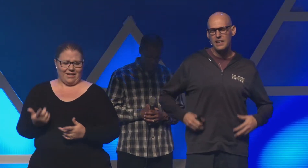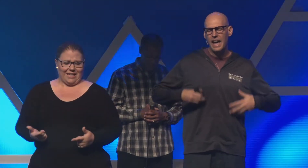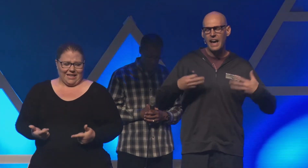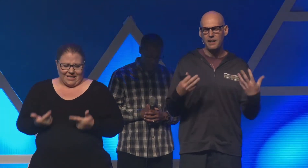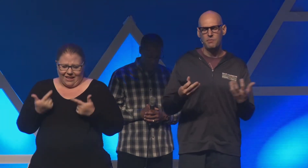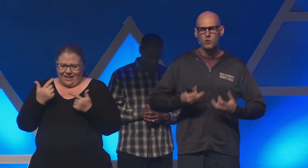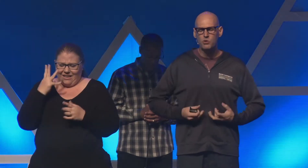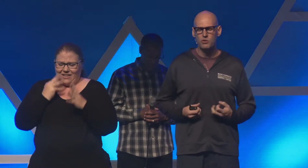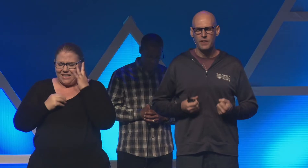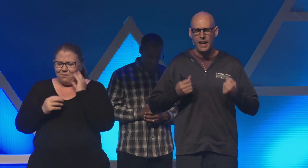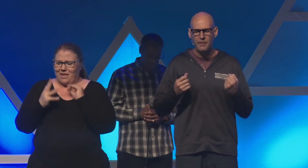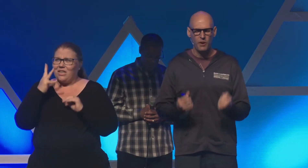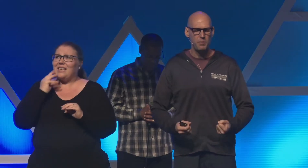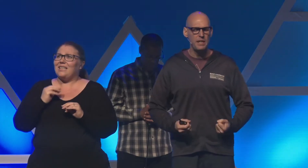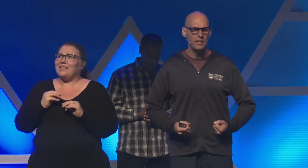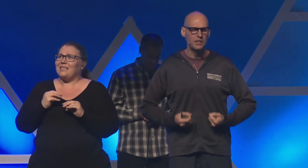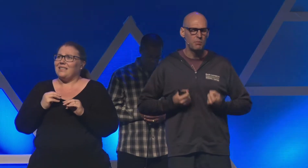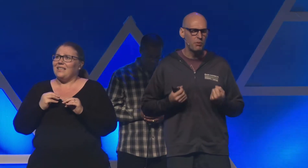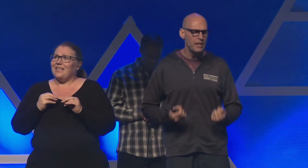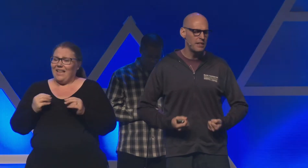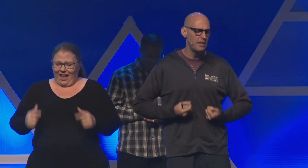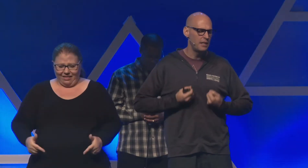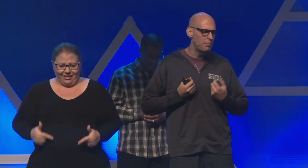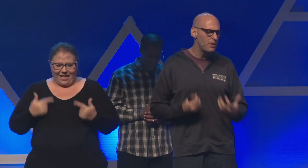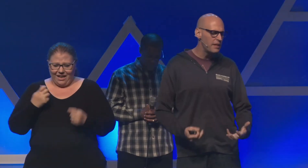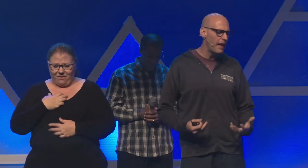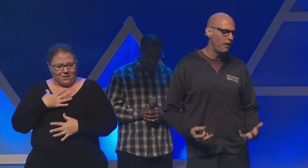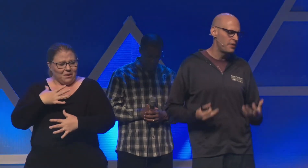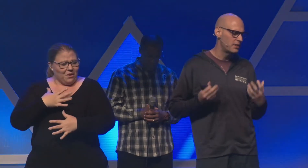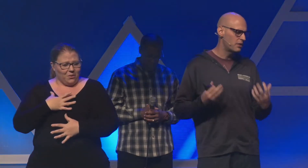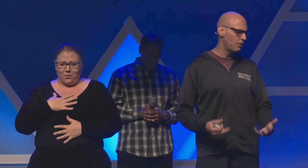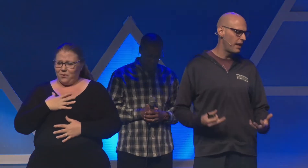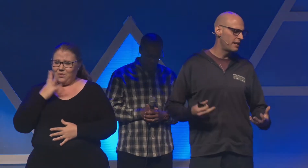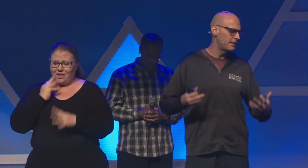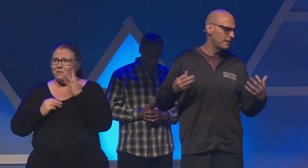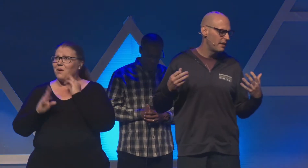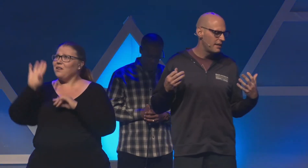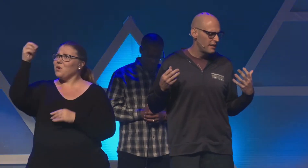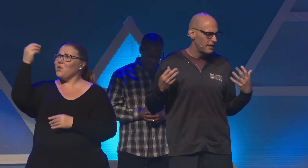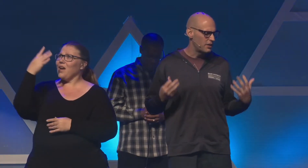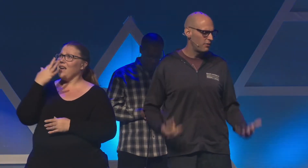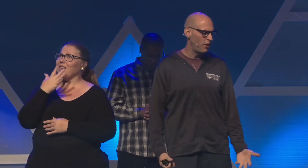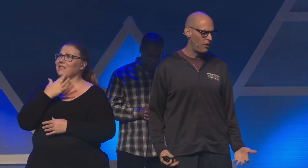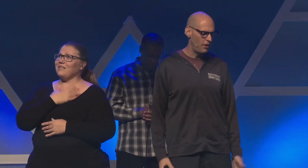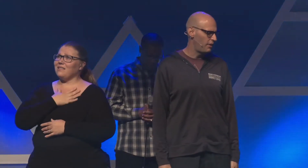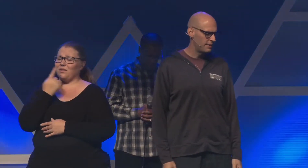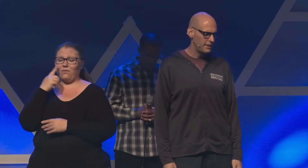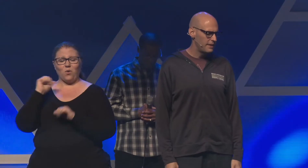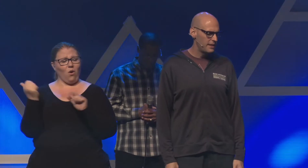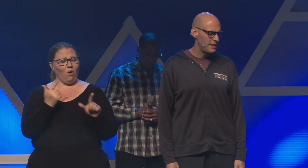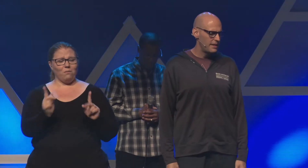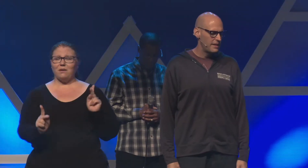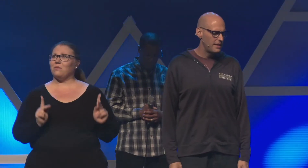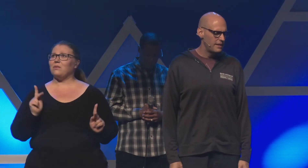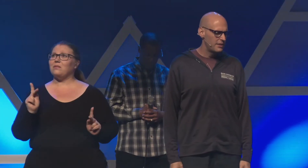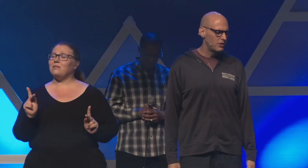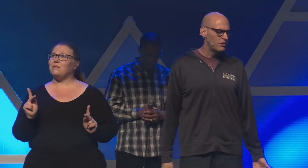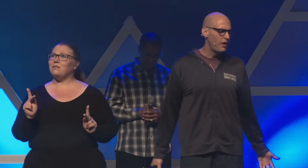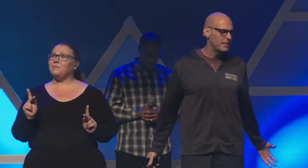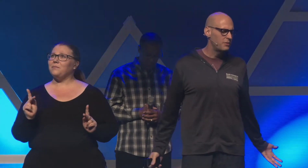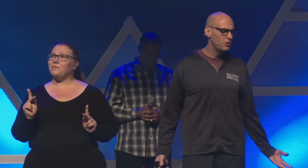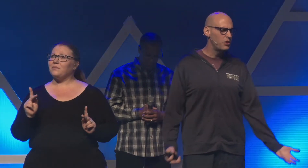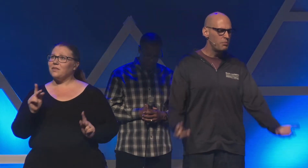in that move and have our being, to breathe in and breathe out this grace that is for all.